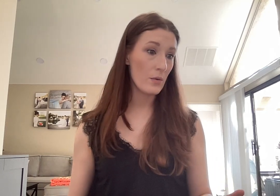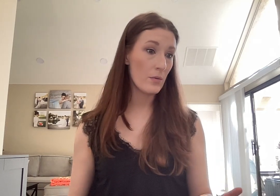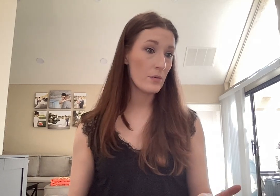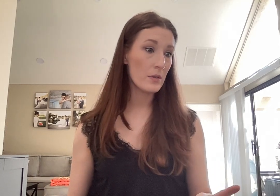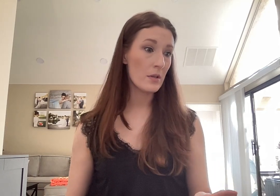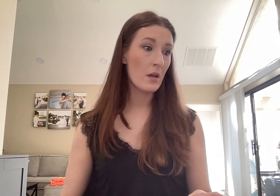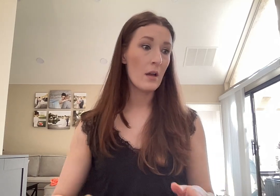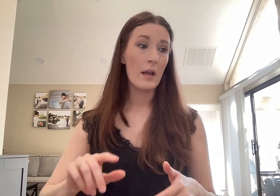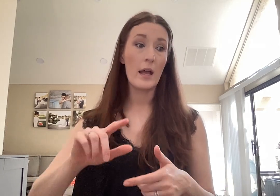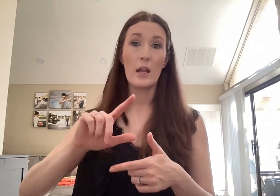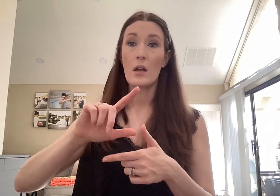Tornadoes, okay.